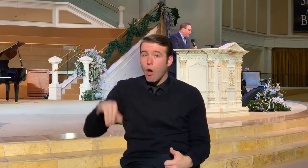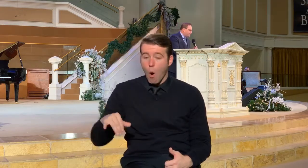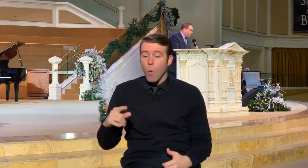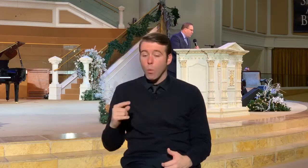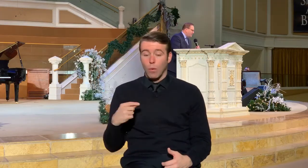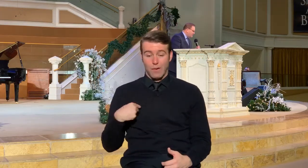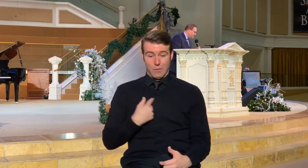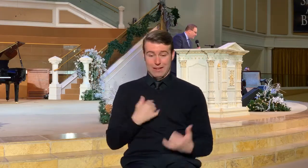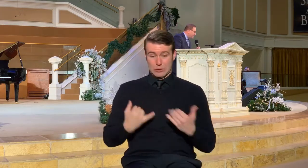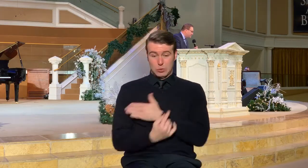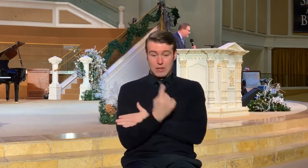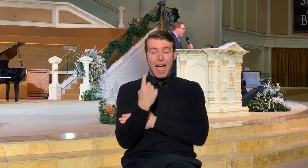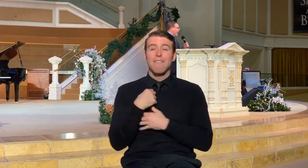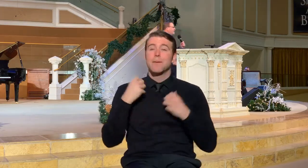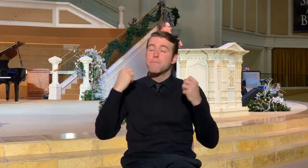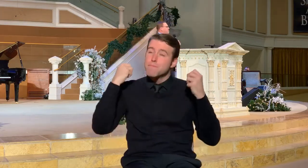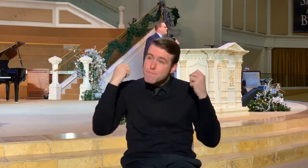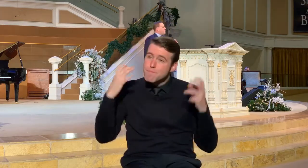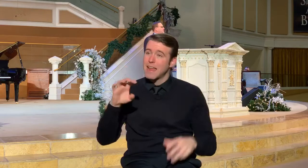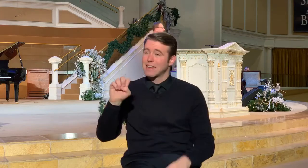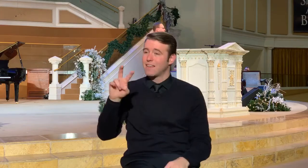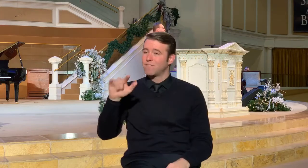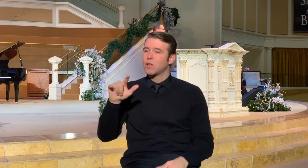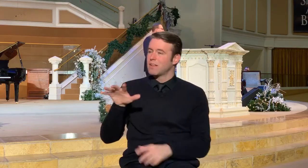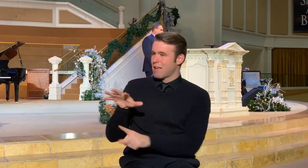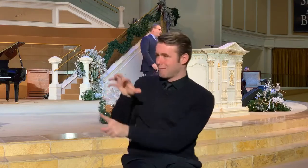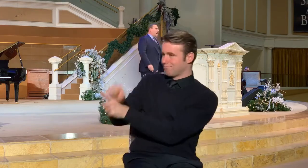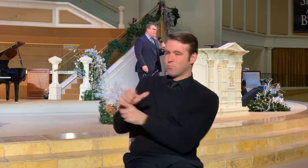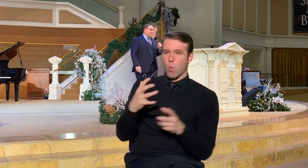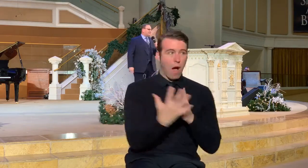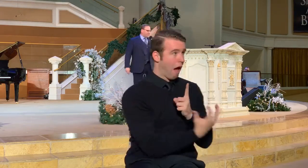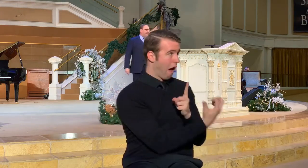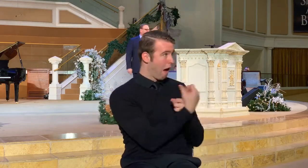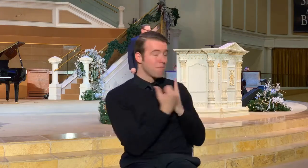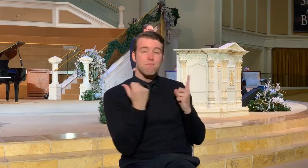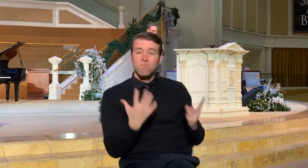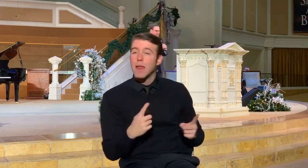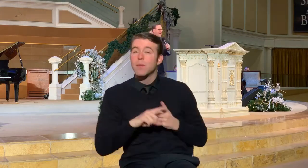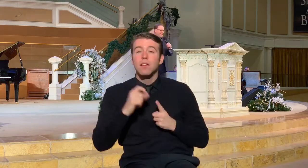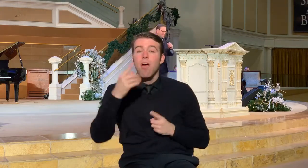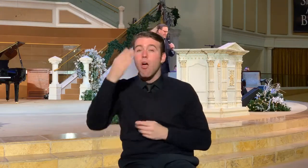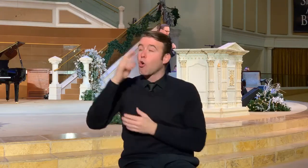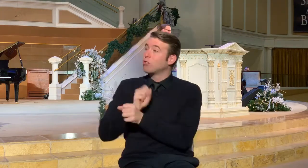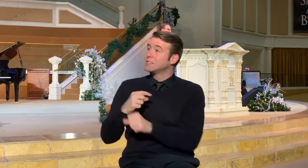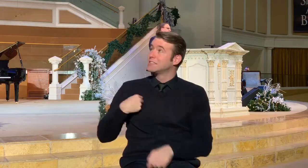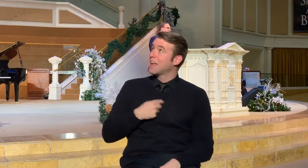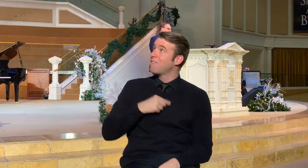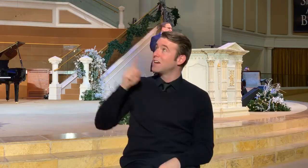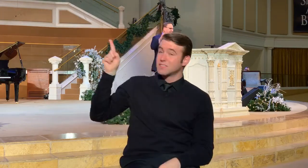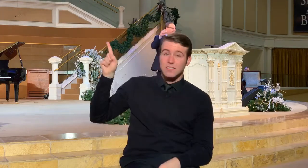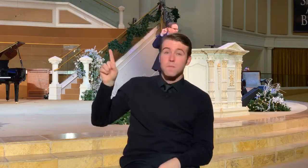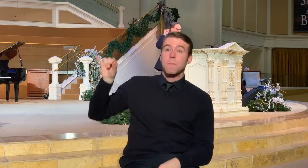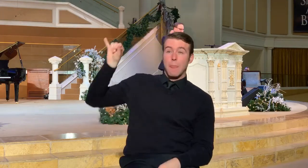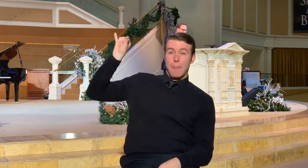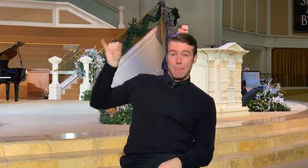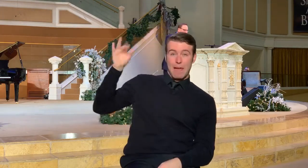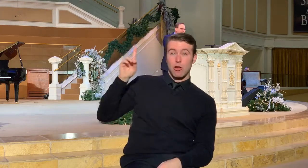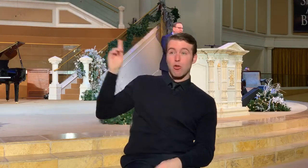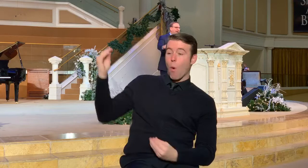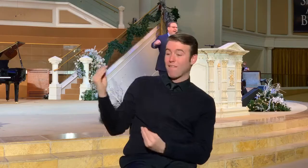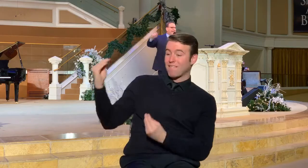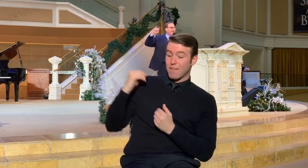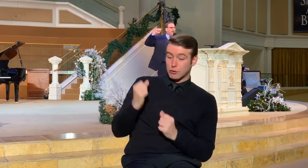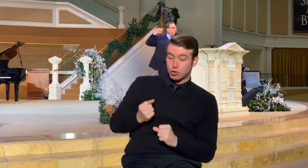by predatory spirits. I've come to preach to you that the God that saved us is the God that can give us